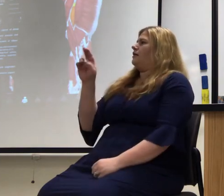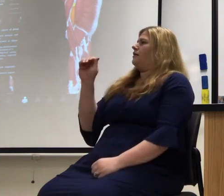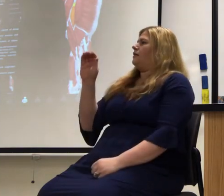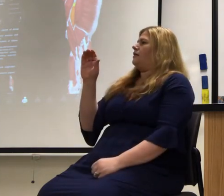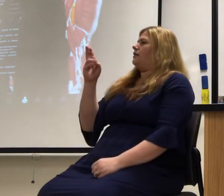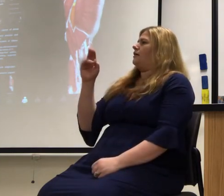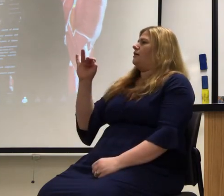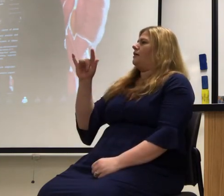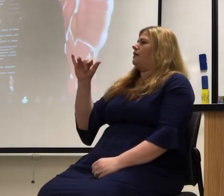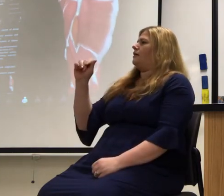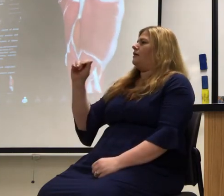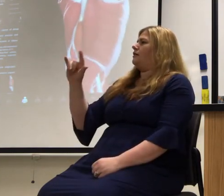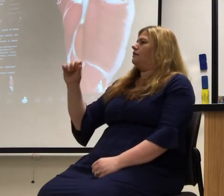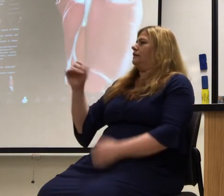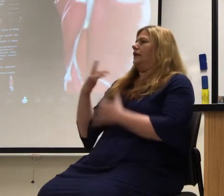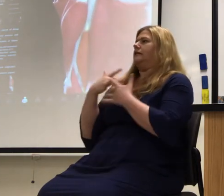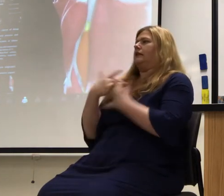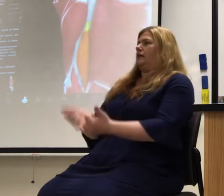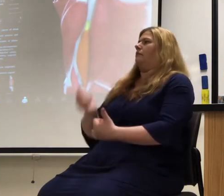there?